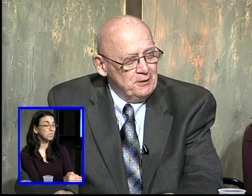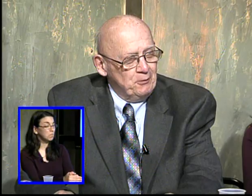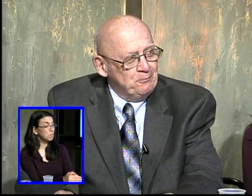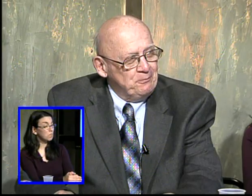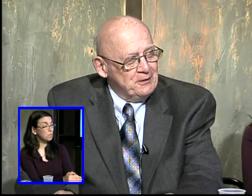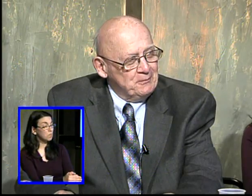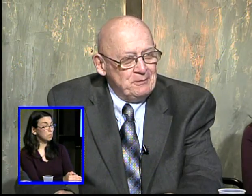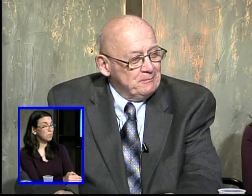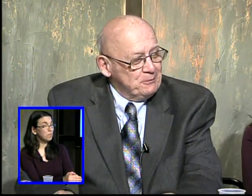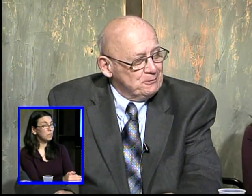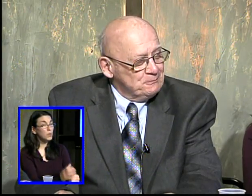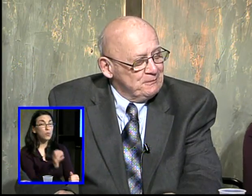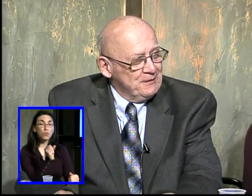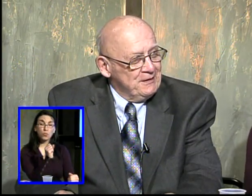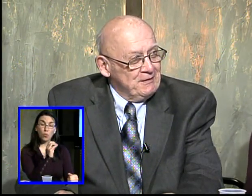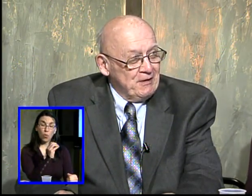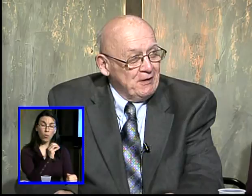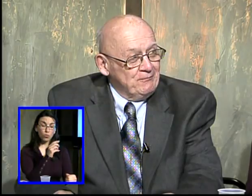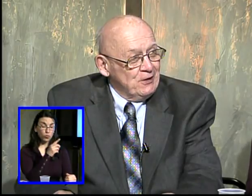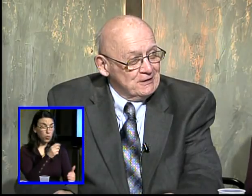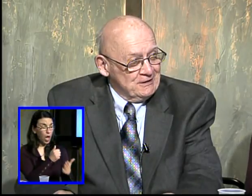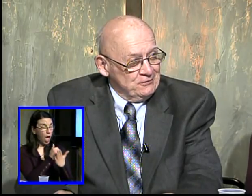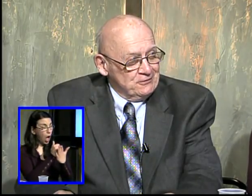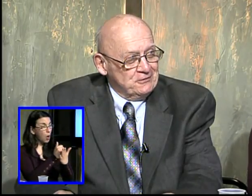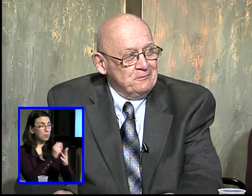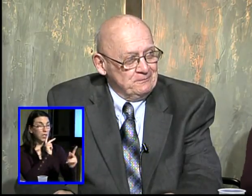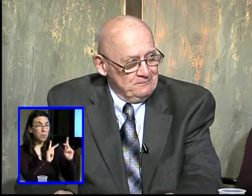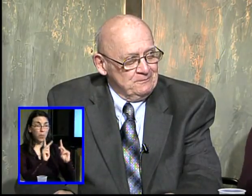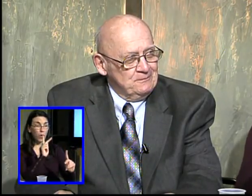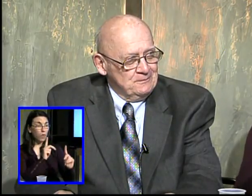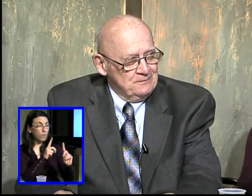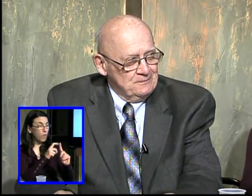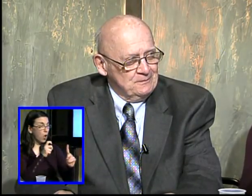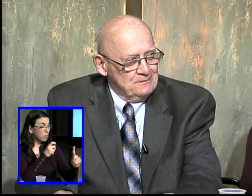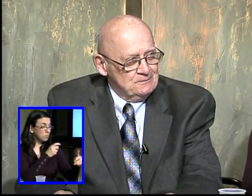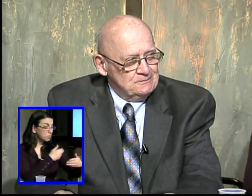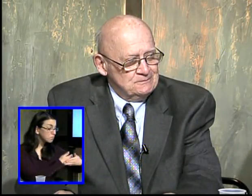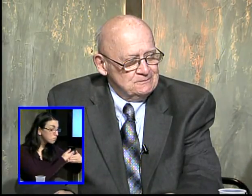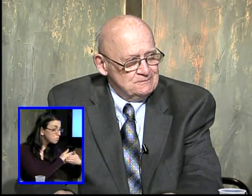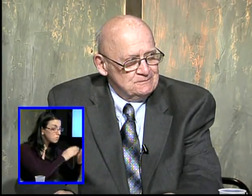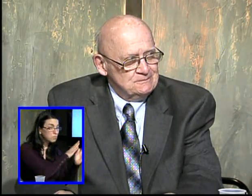So you help people of all ages.